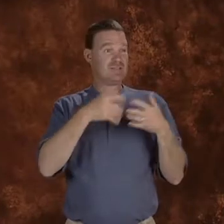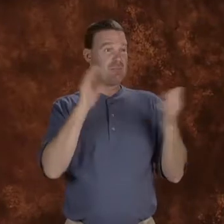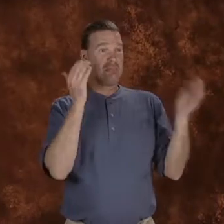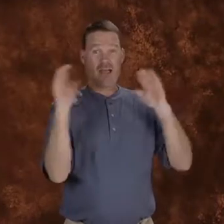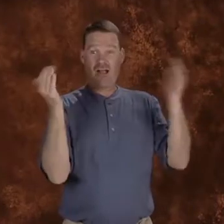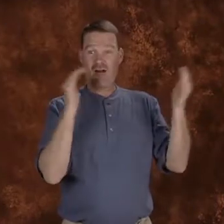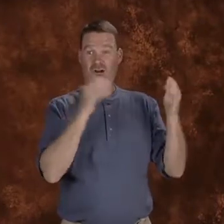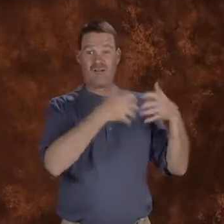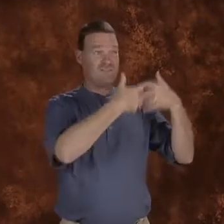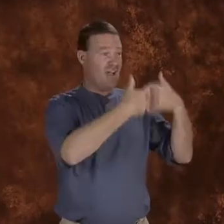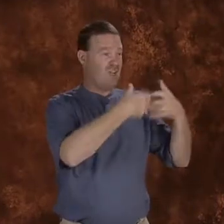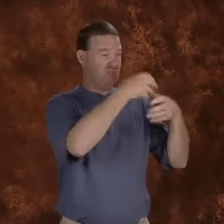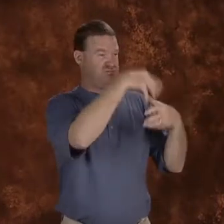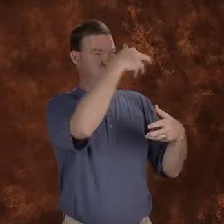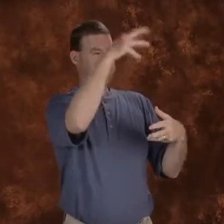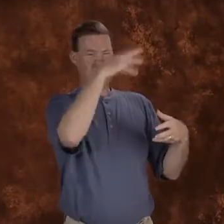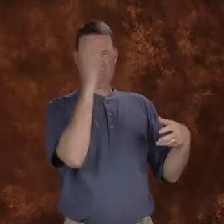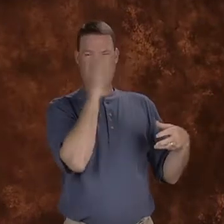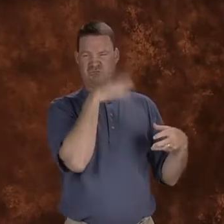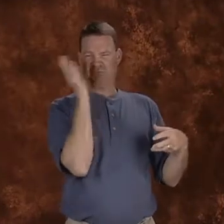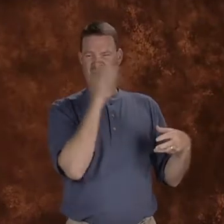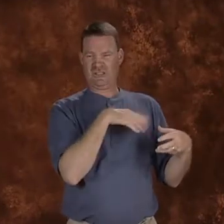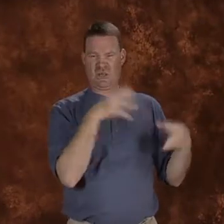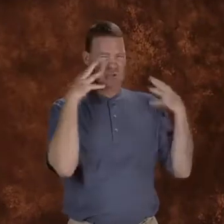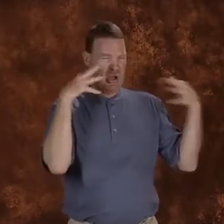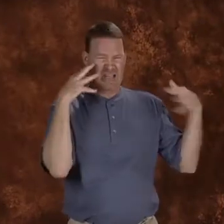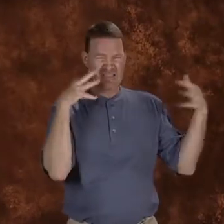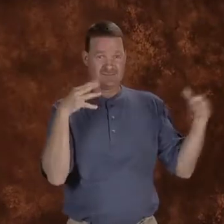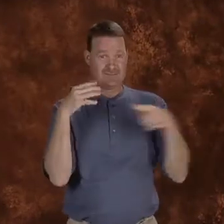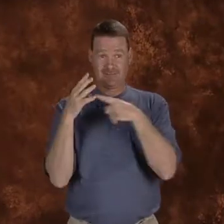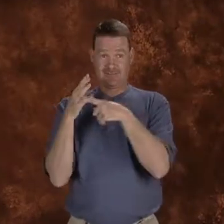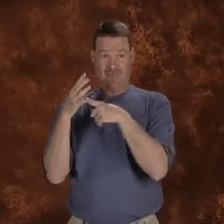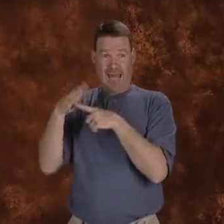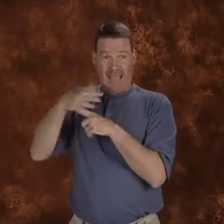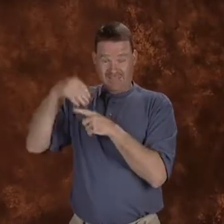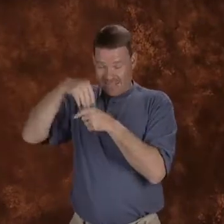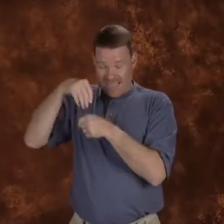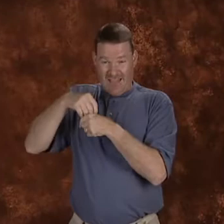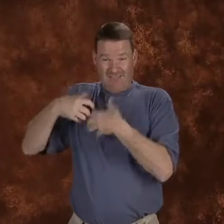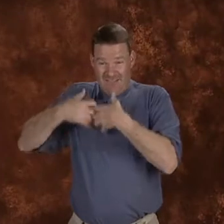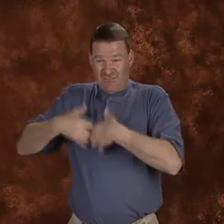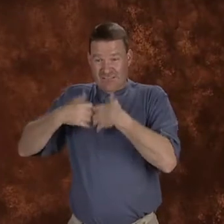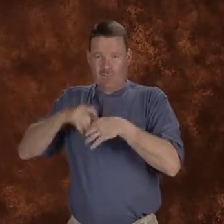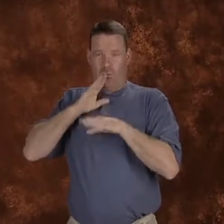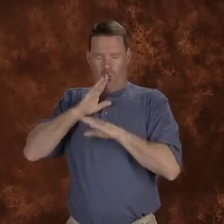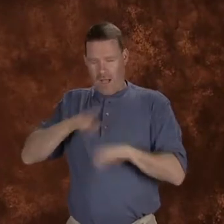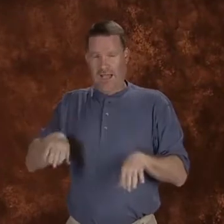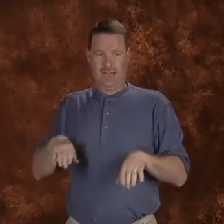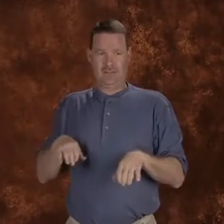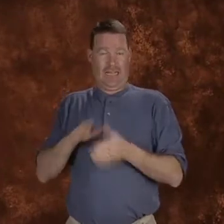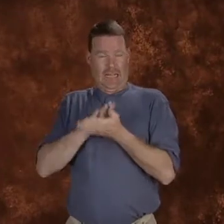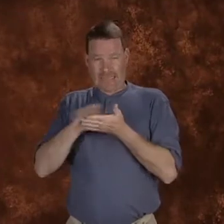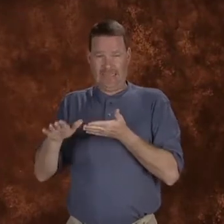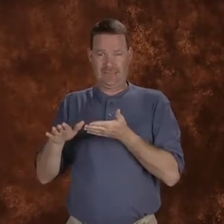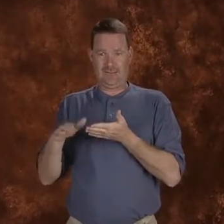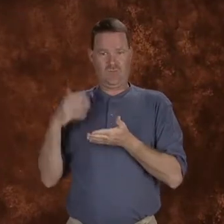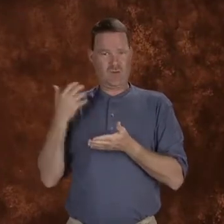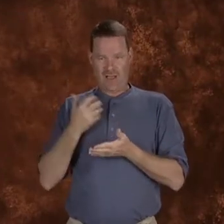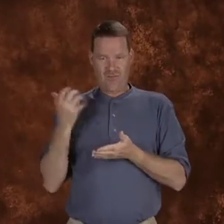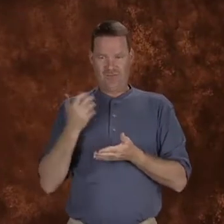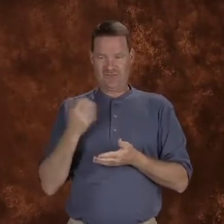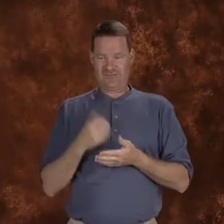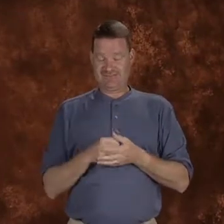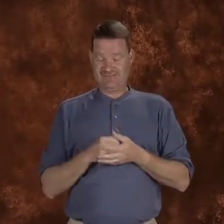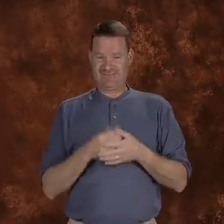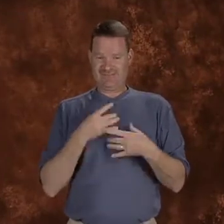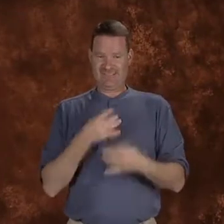Trees are really like quiet factories. If you compare them to the smelly, noisy factories that we have, trees are very quiet